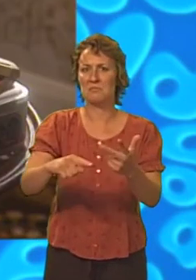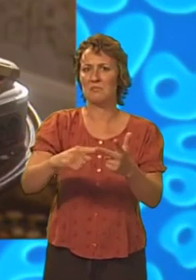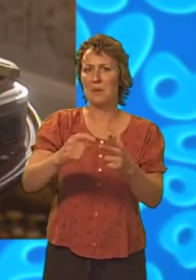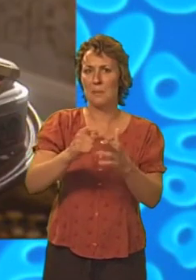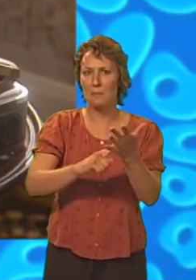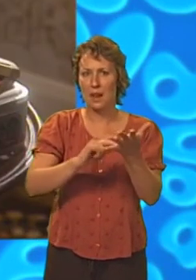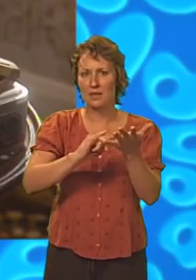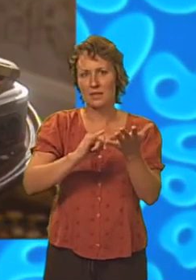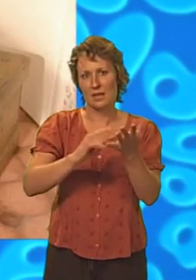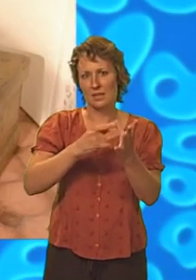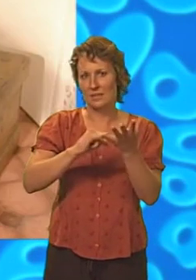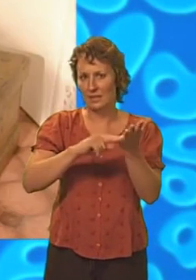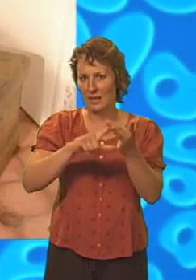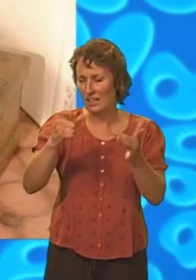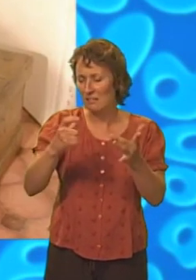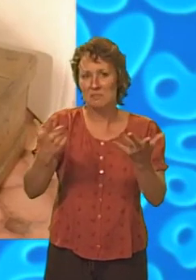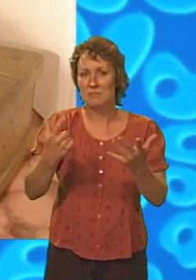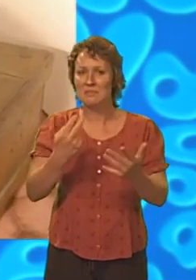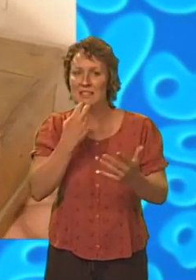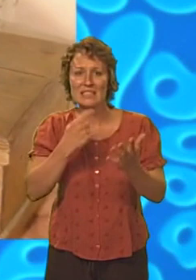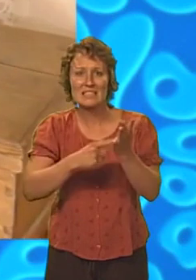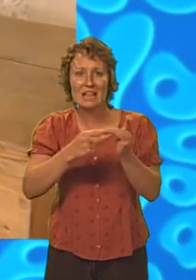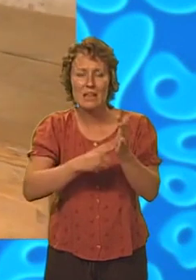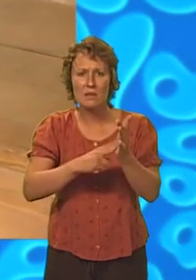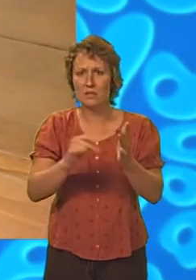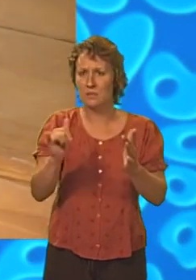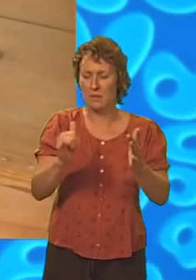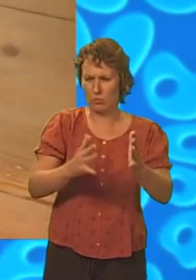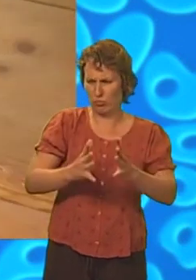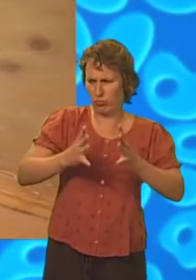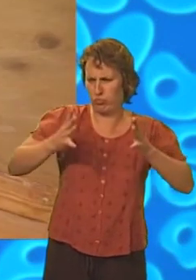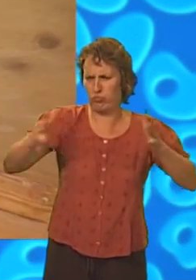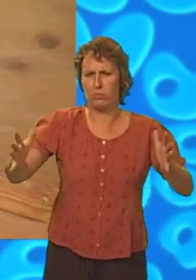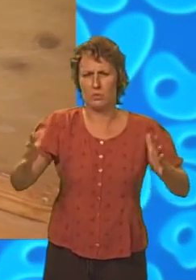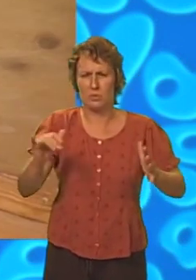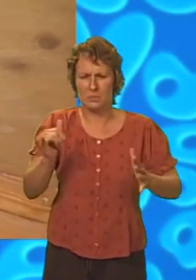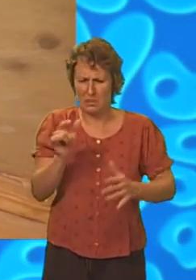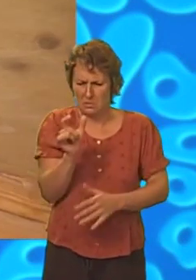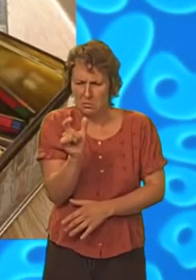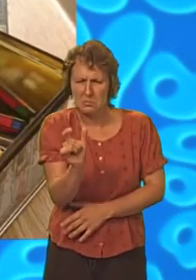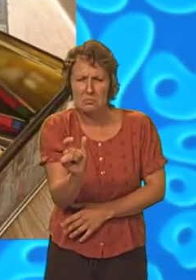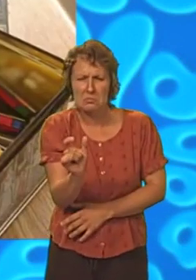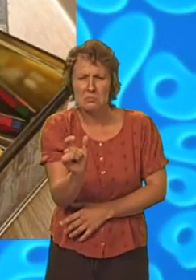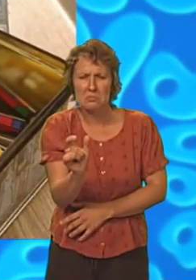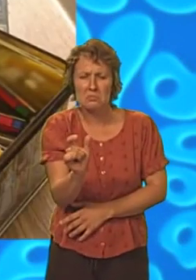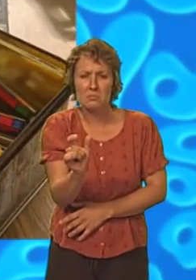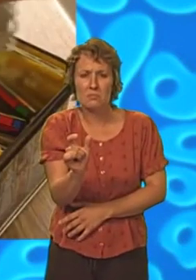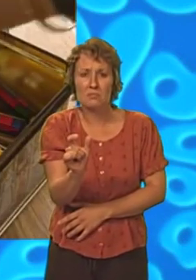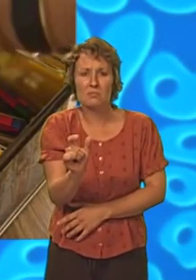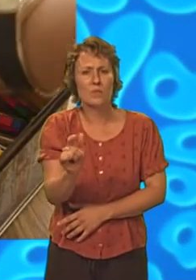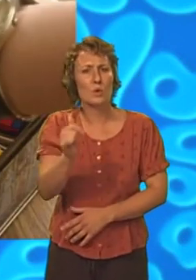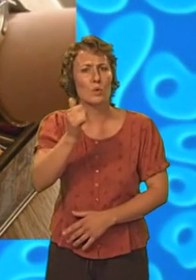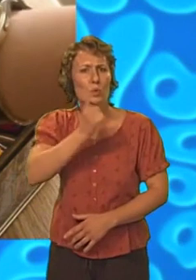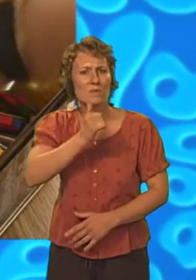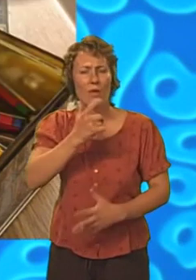or tin. We're sometimes big and sometimes small and useful